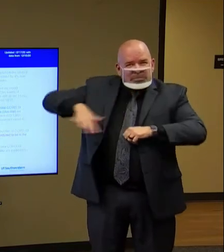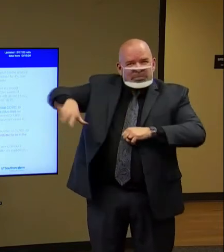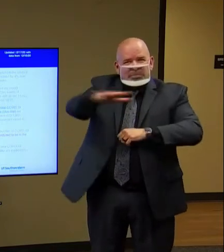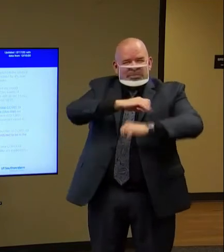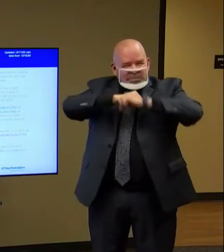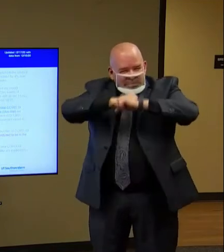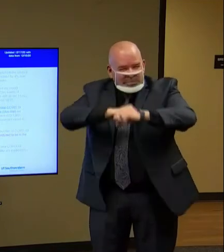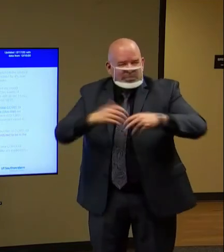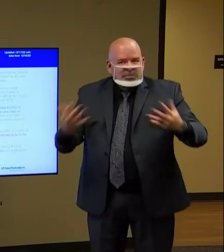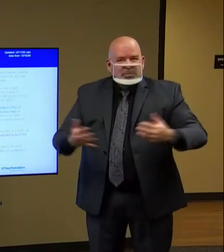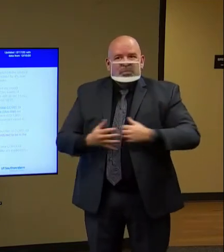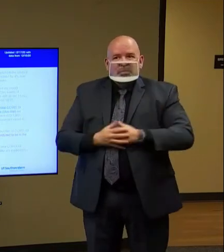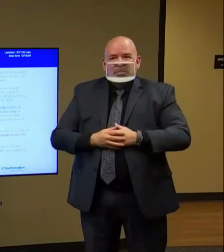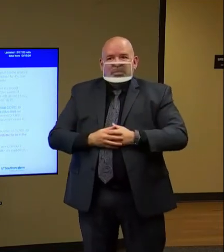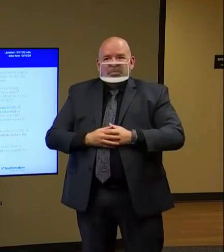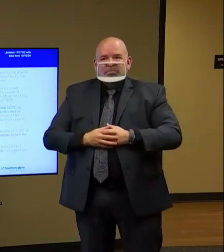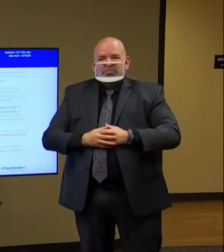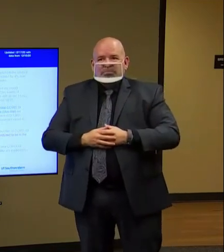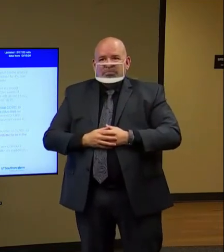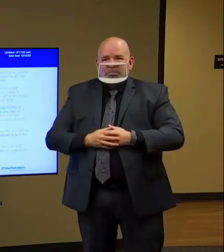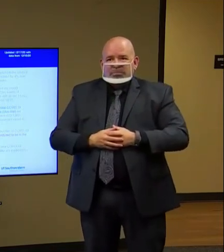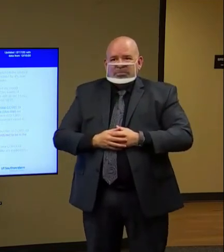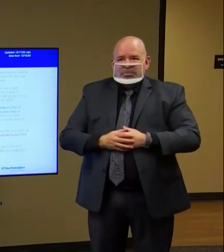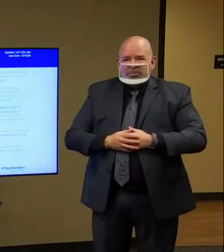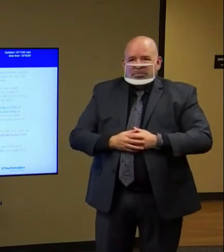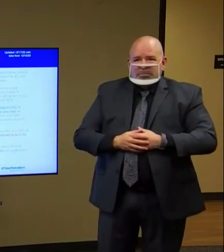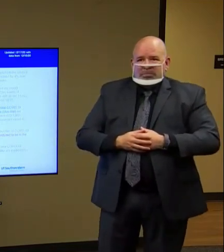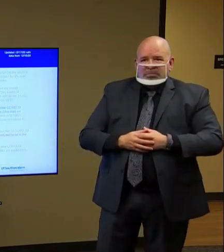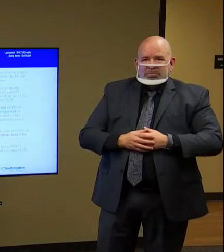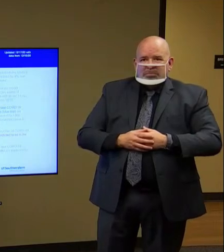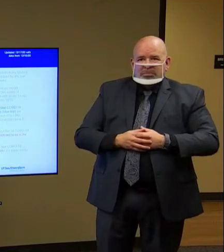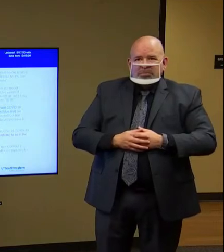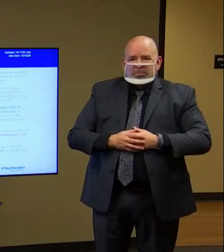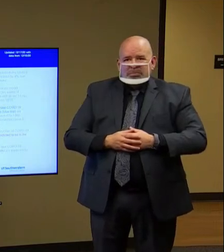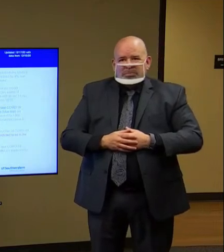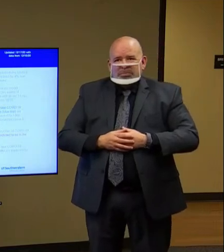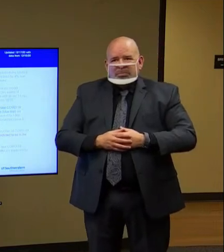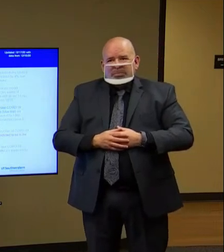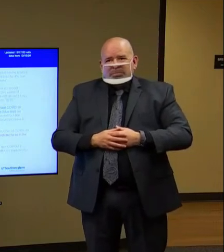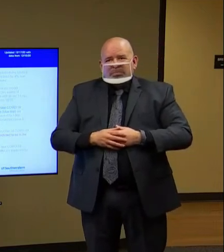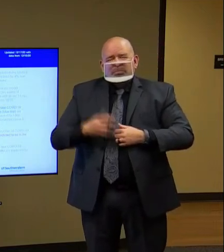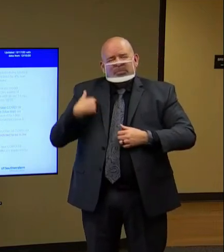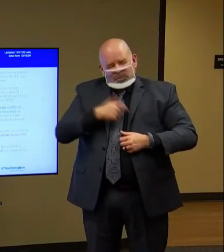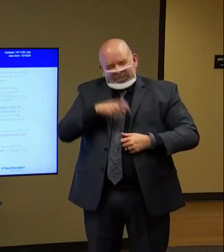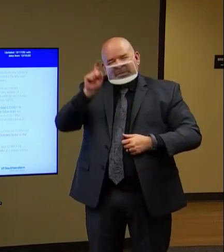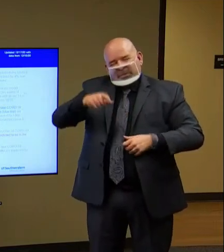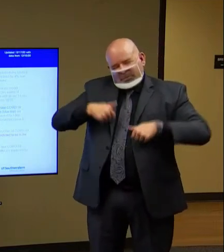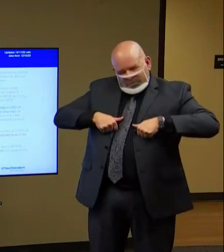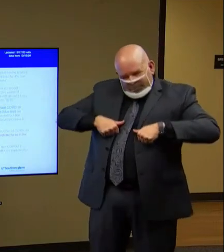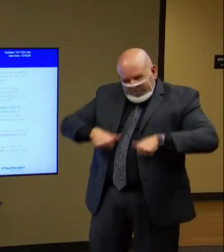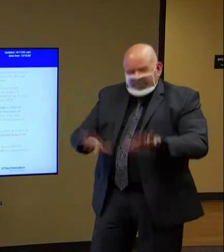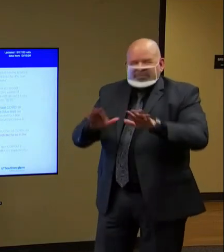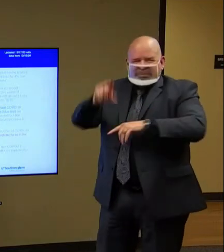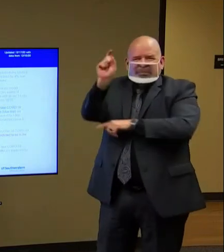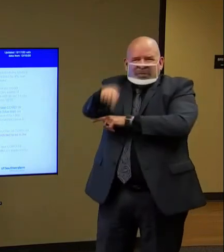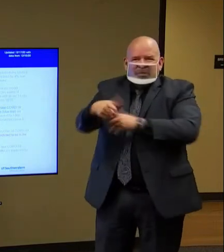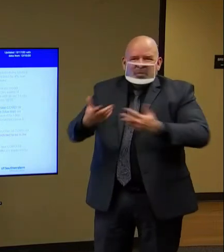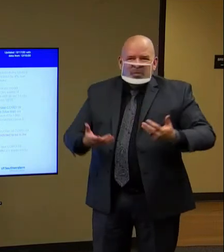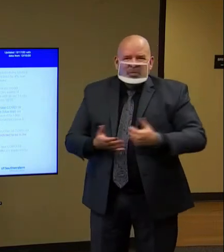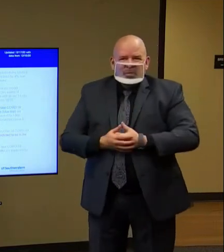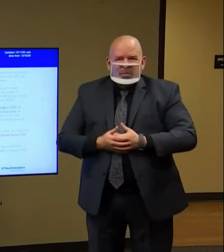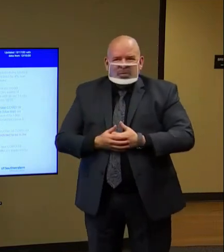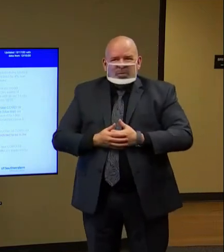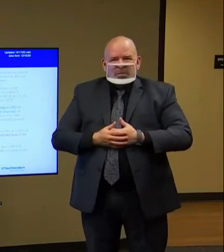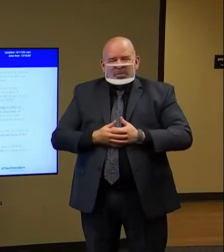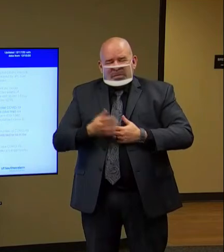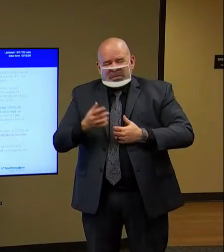So again, now is the time to make those small sacrifices to keep our community and our country strong at this